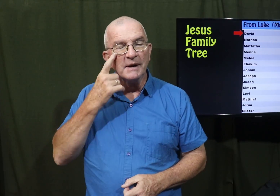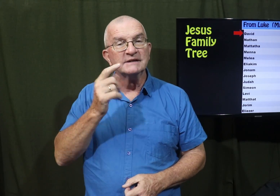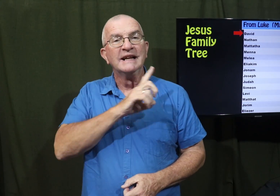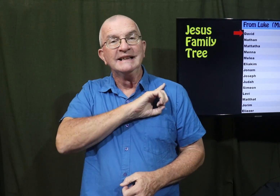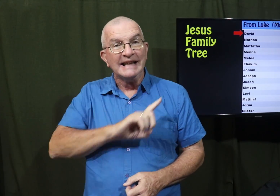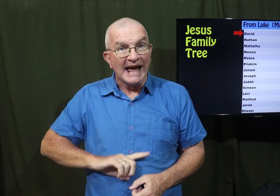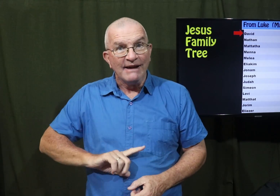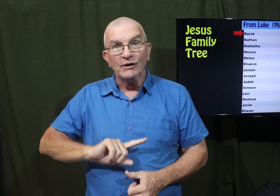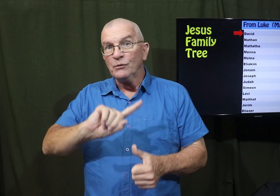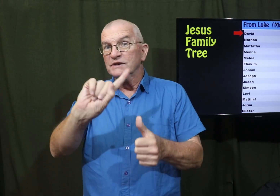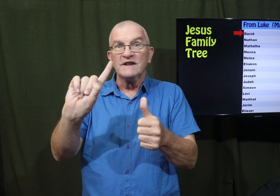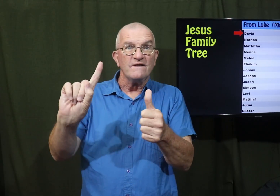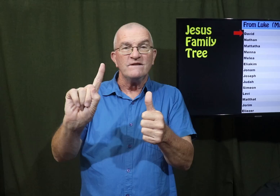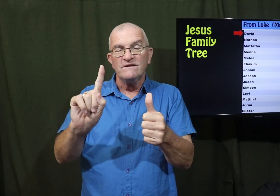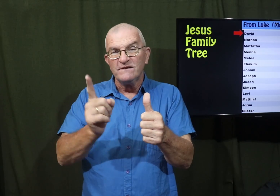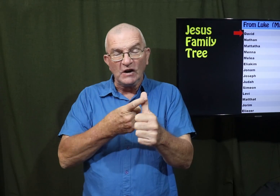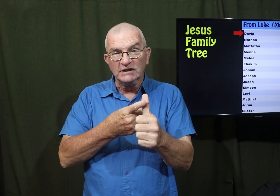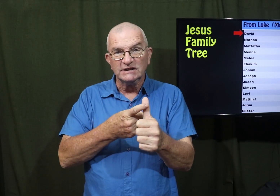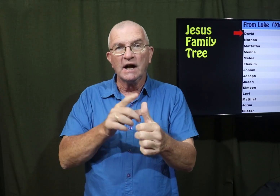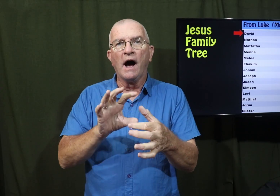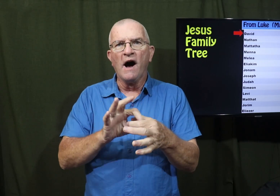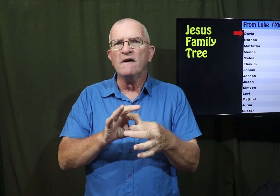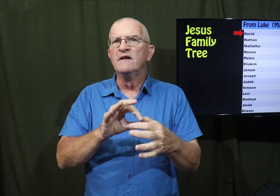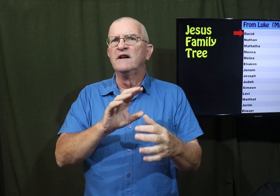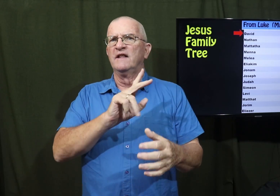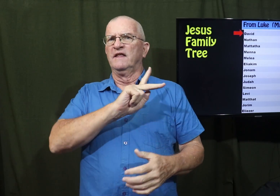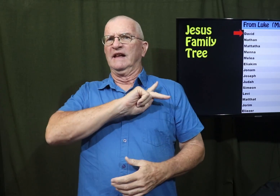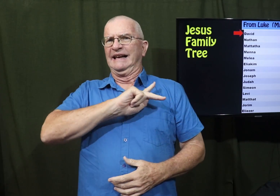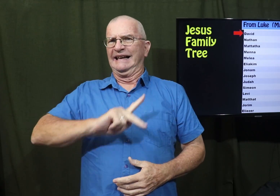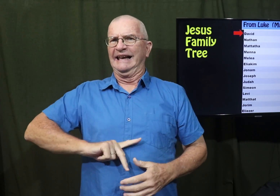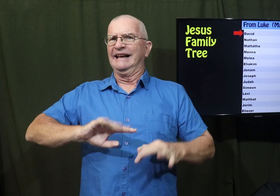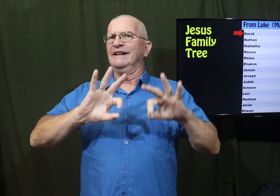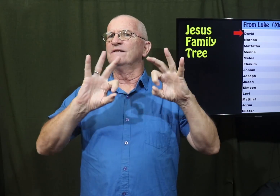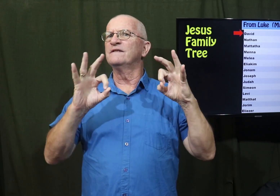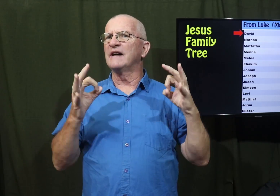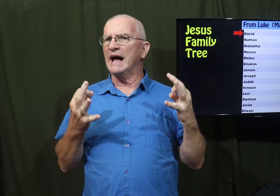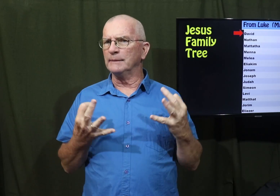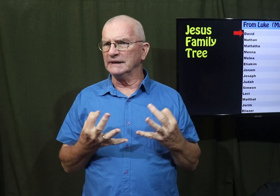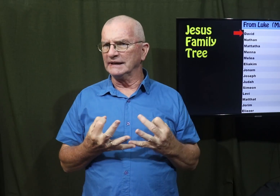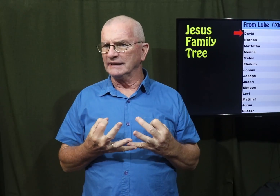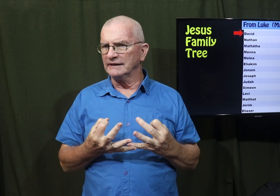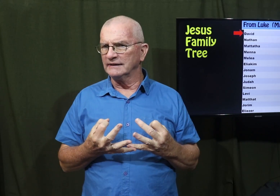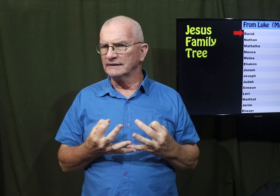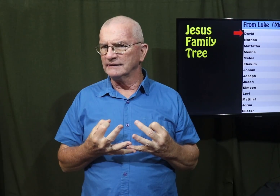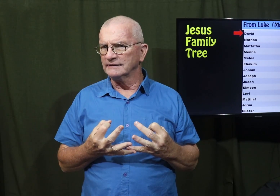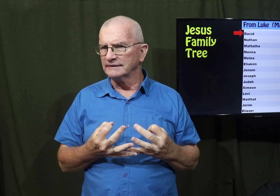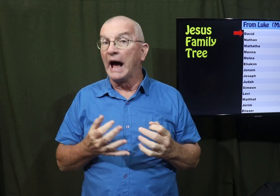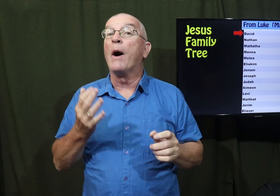We're going to talk about David because David was the first of the king's family.